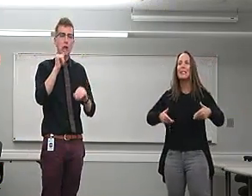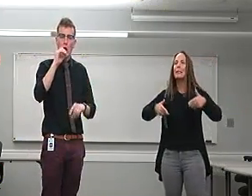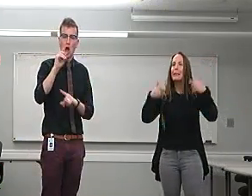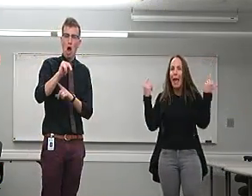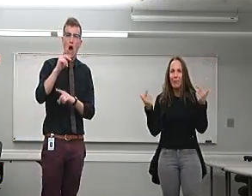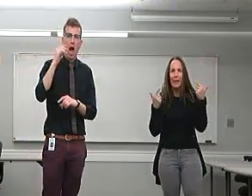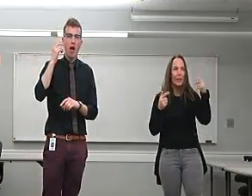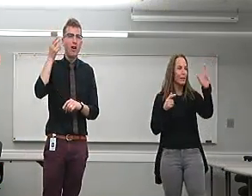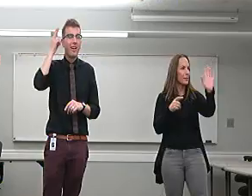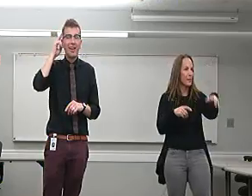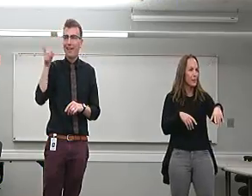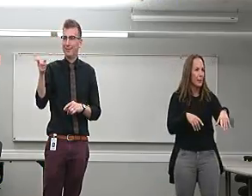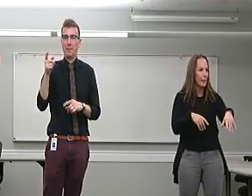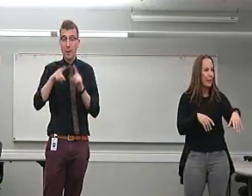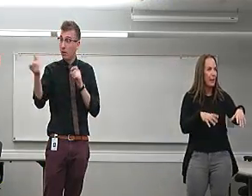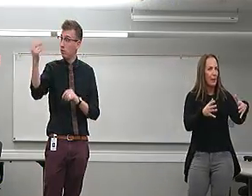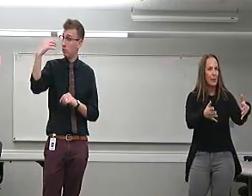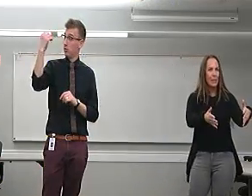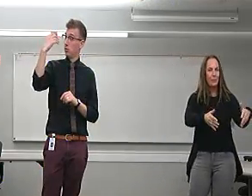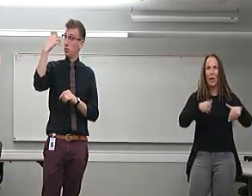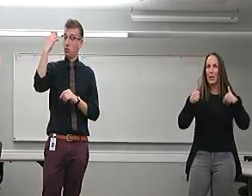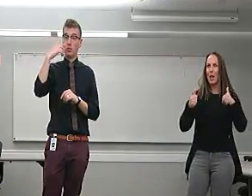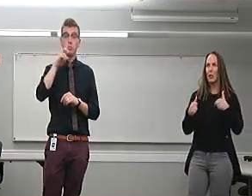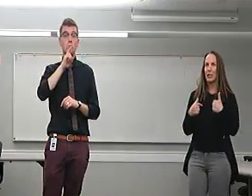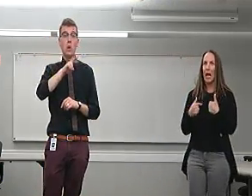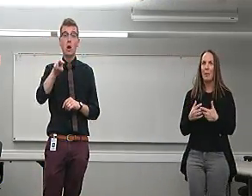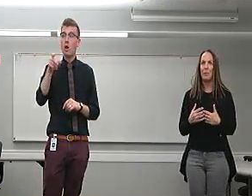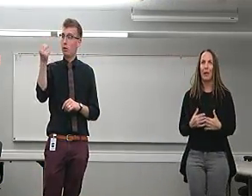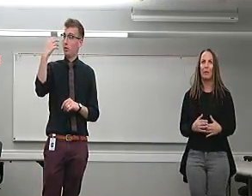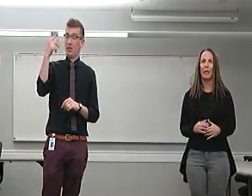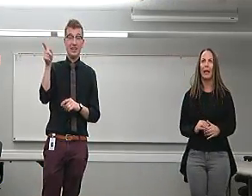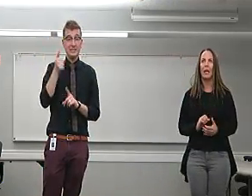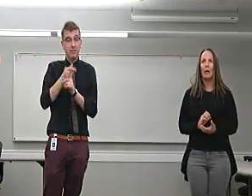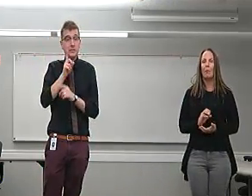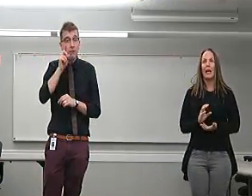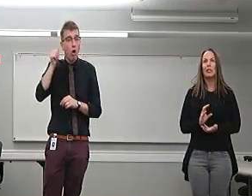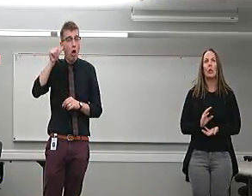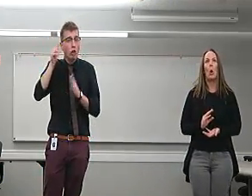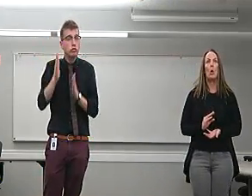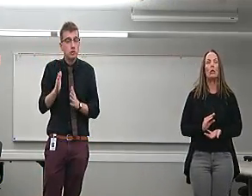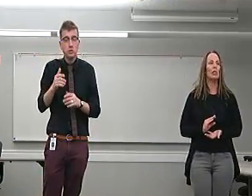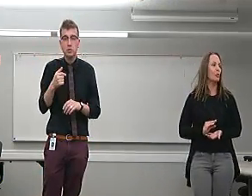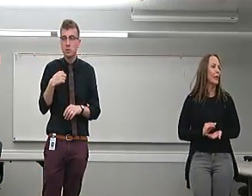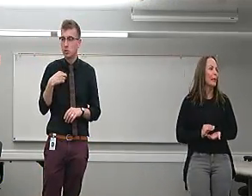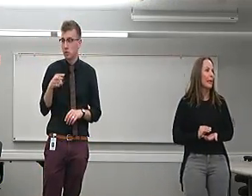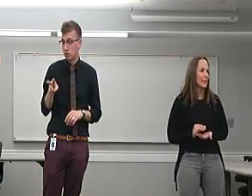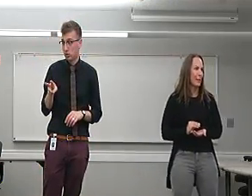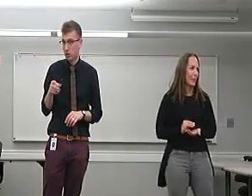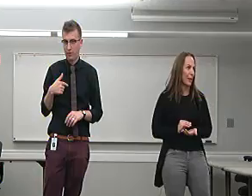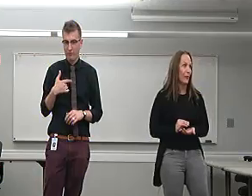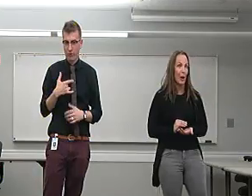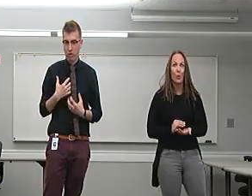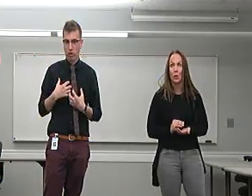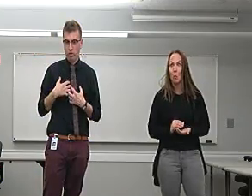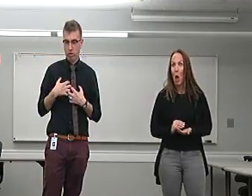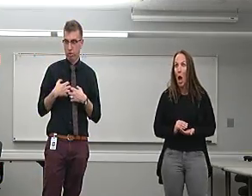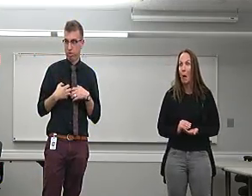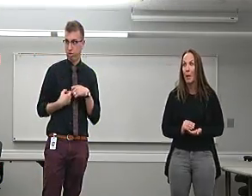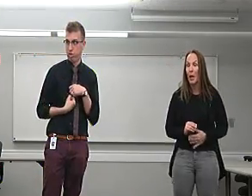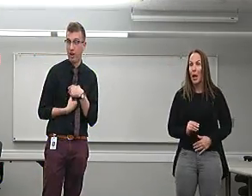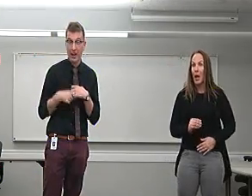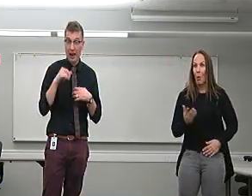there's this deaf audiologist, and I'm the parent like, my soul is shrinking, because I'm like, if I was your mom,